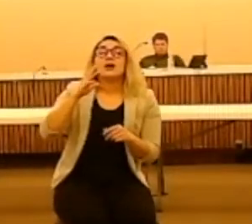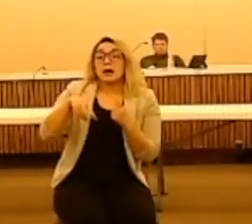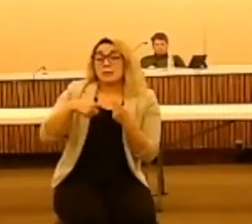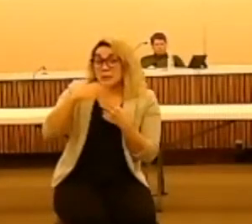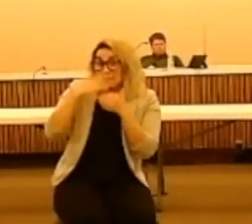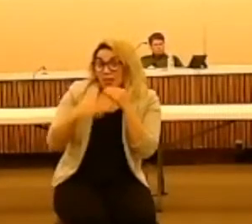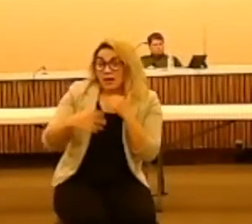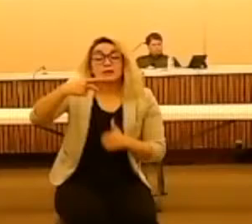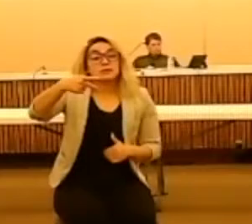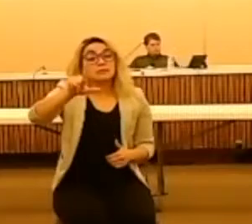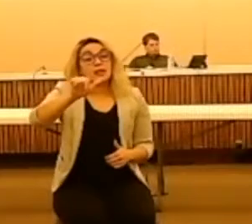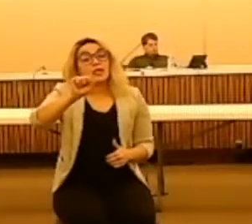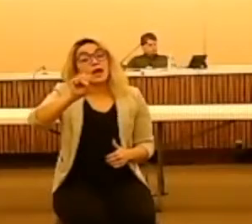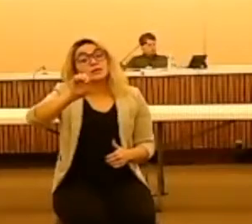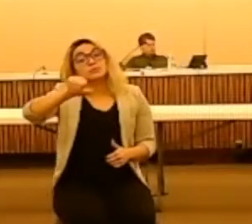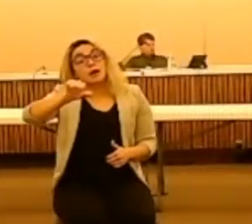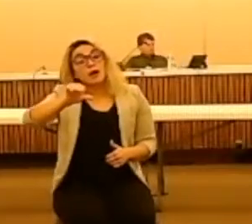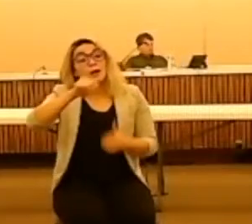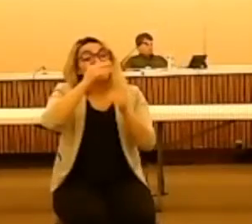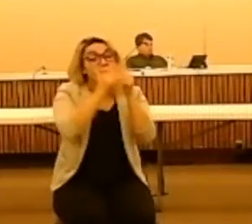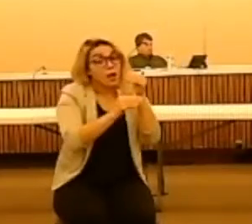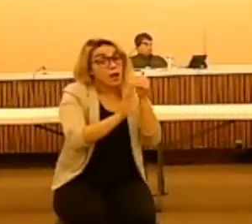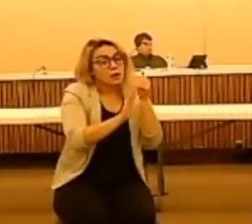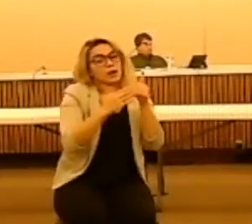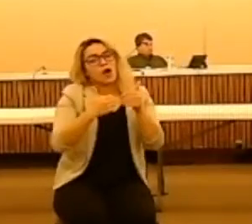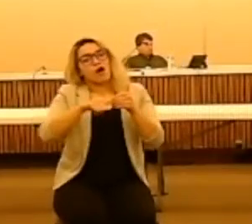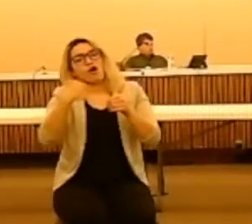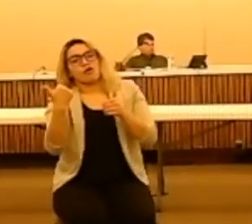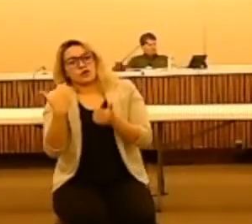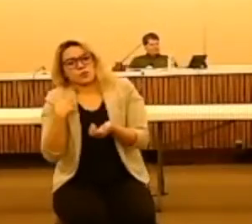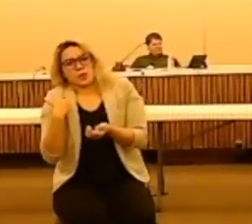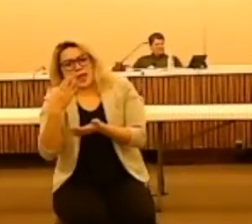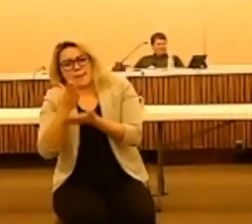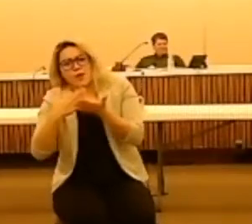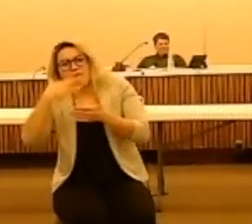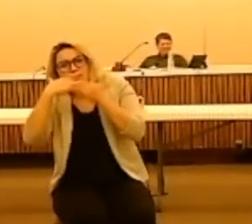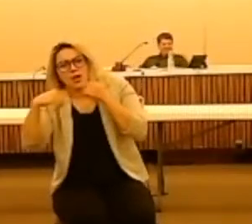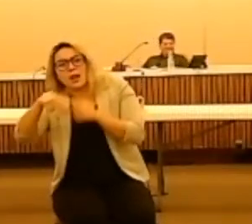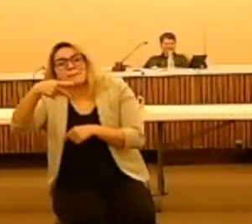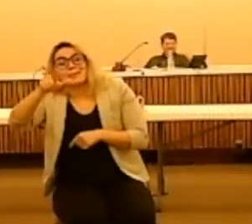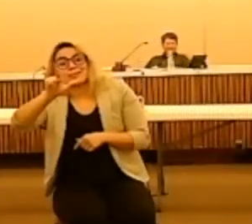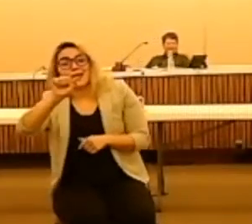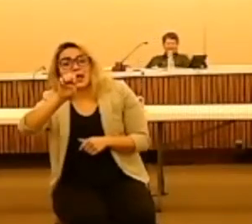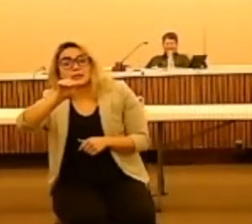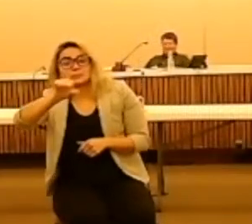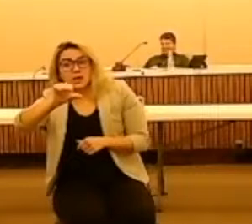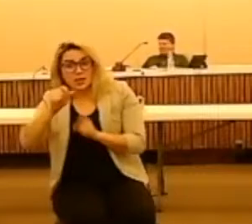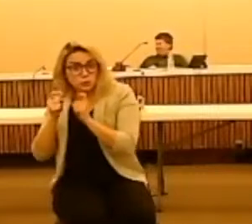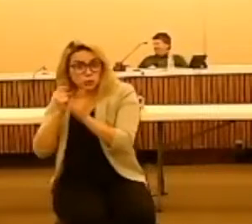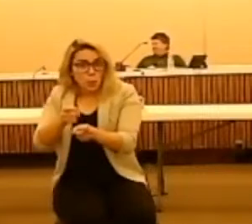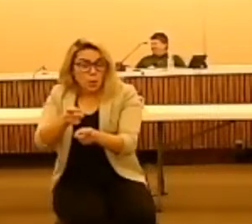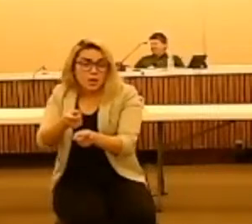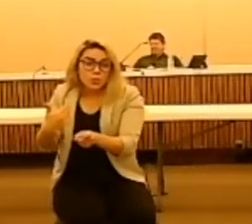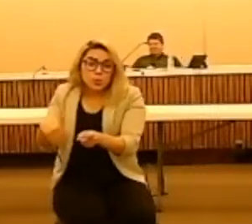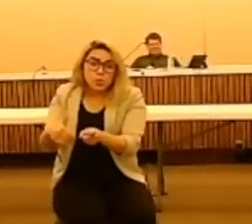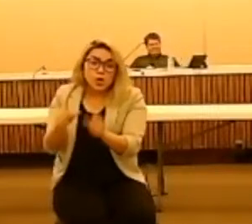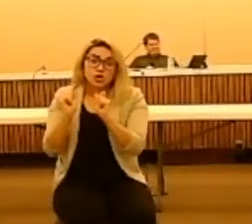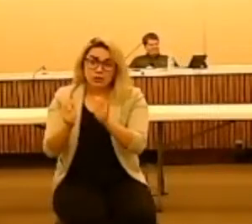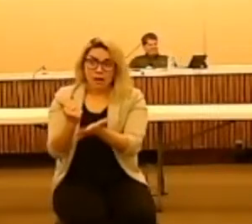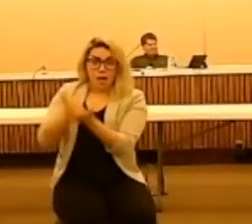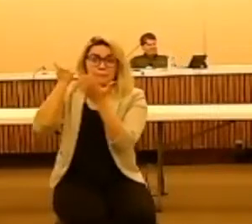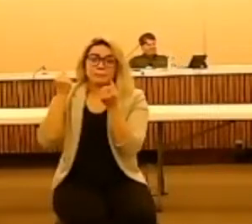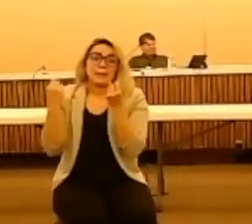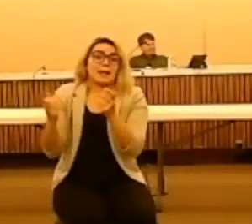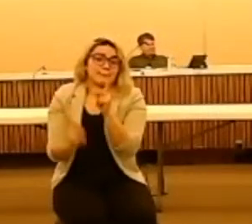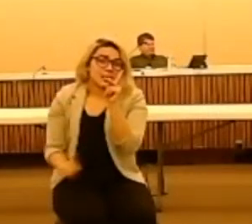30 minutes and get about 3 pints out of you. That's what I do when I go. So your donations are really needed on a serious note.